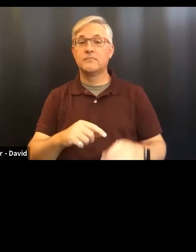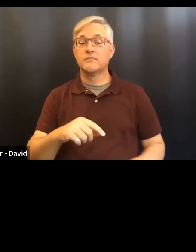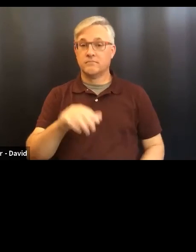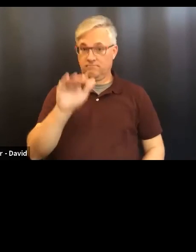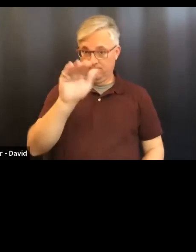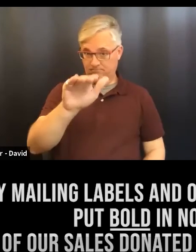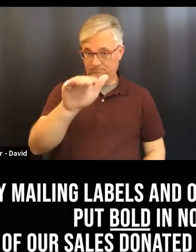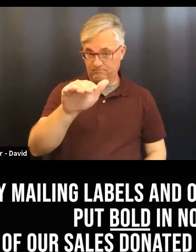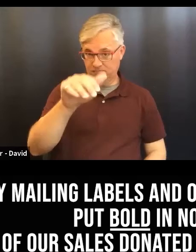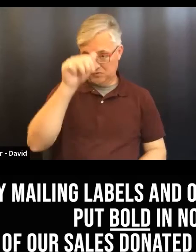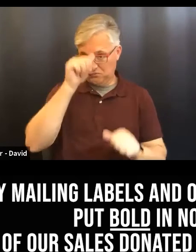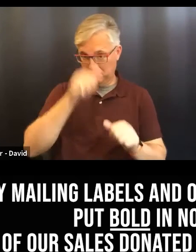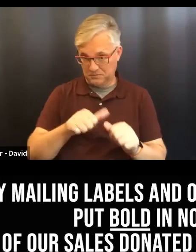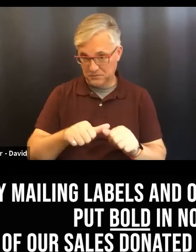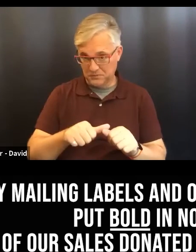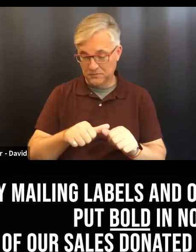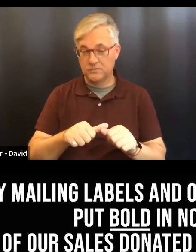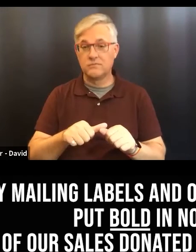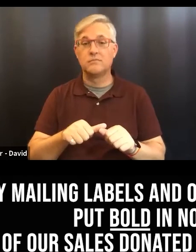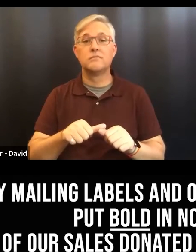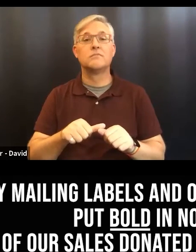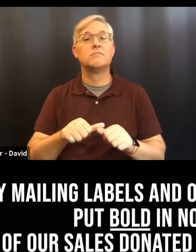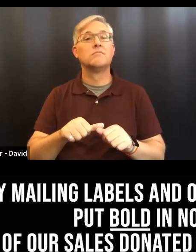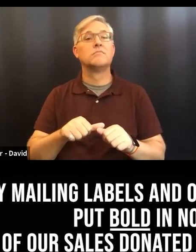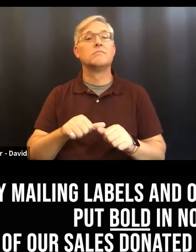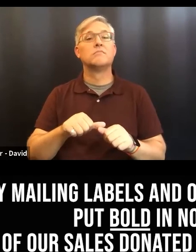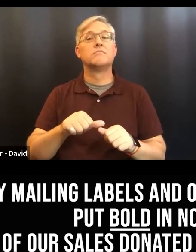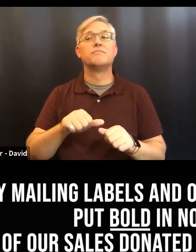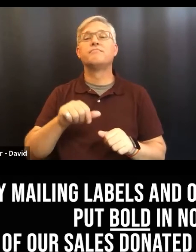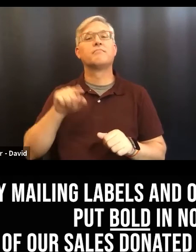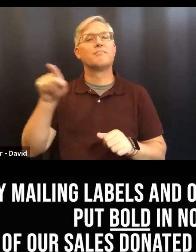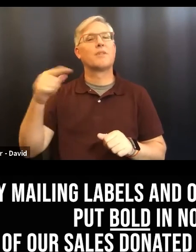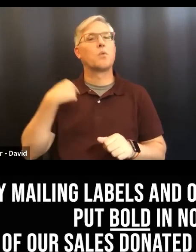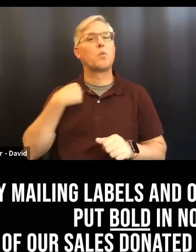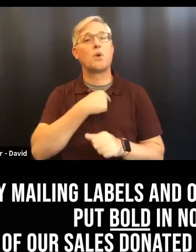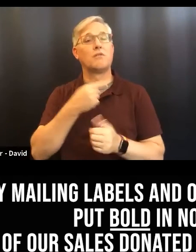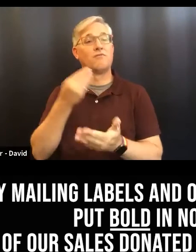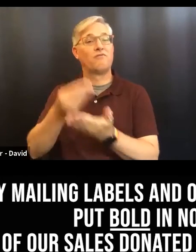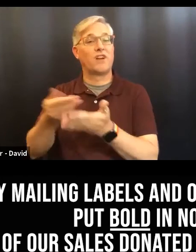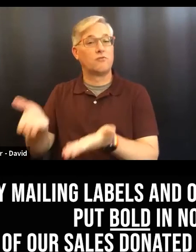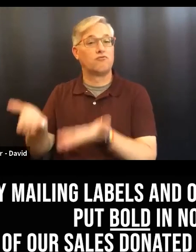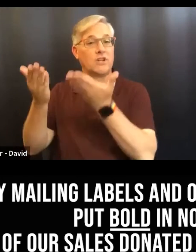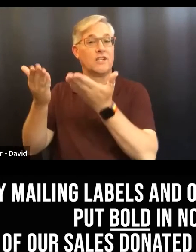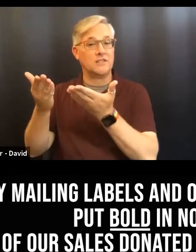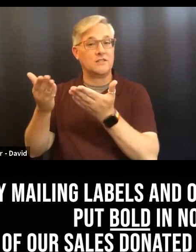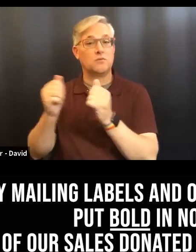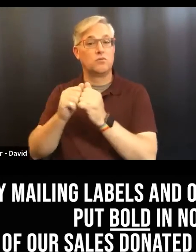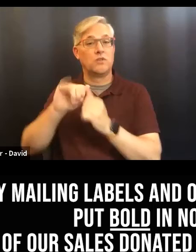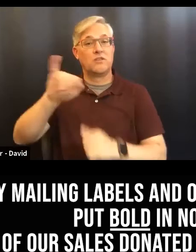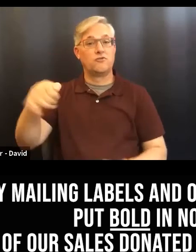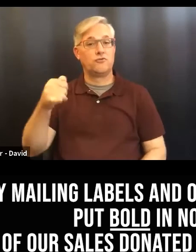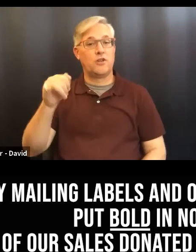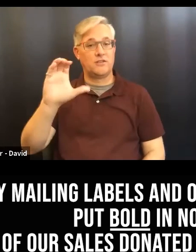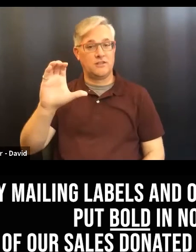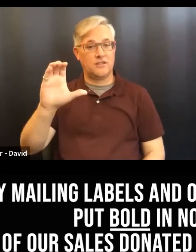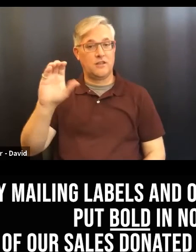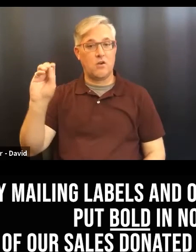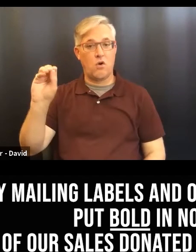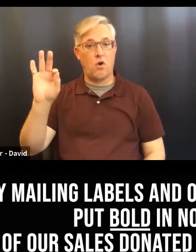Remind you all to check out the fundraiser that we have with JC Office Support.